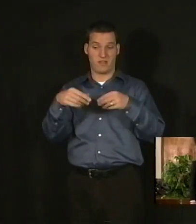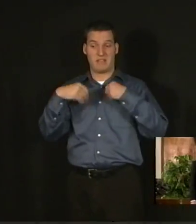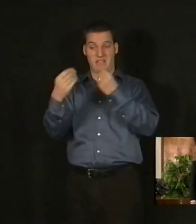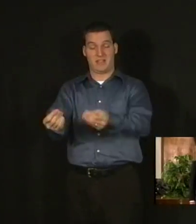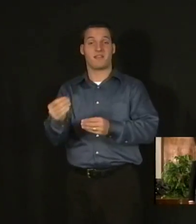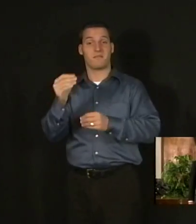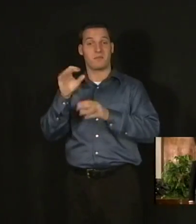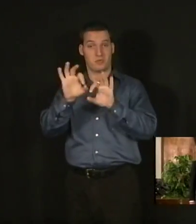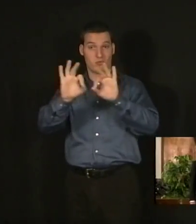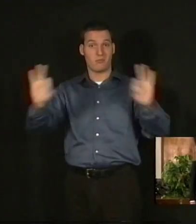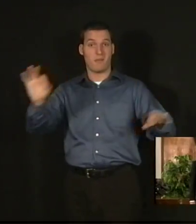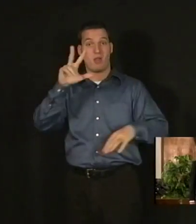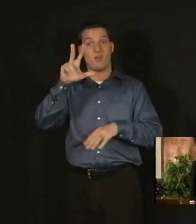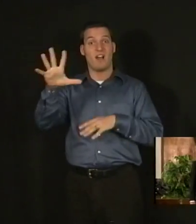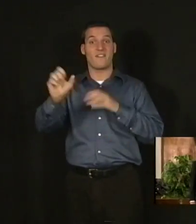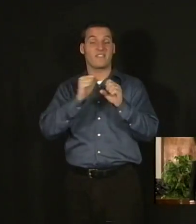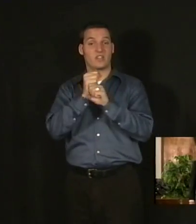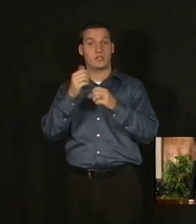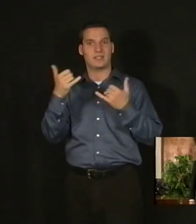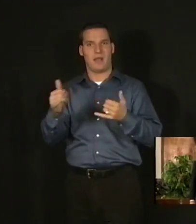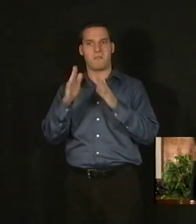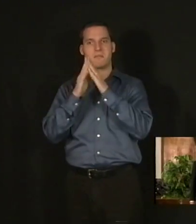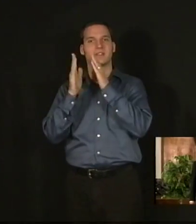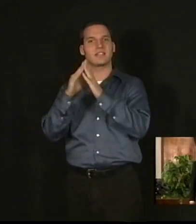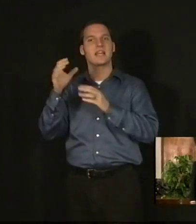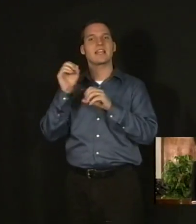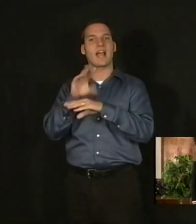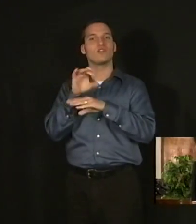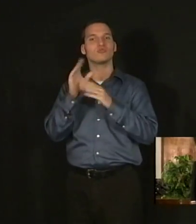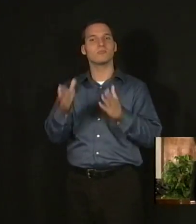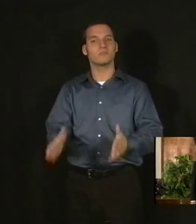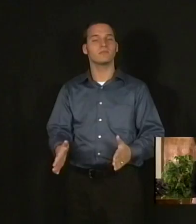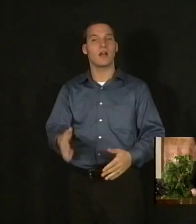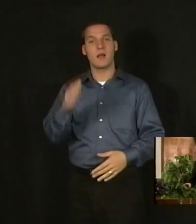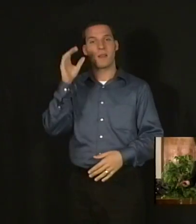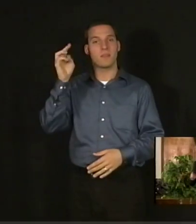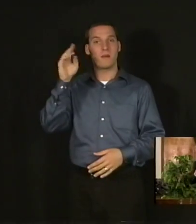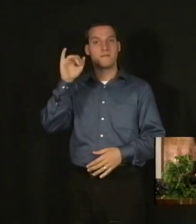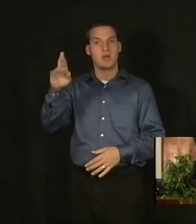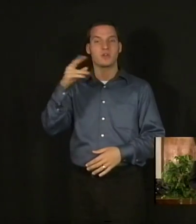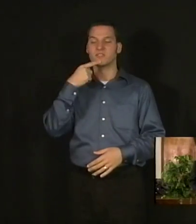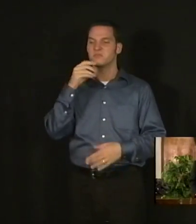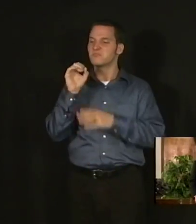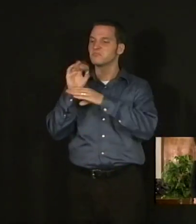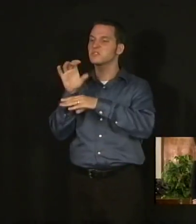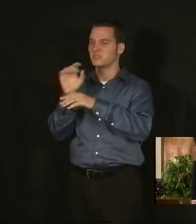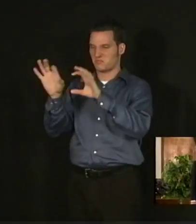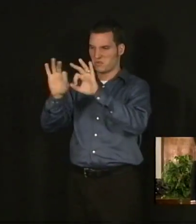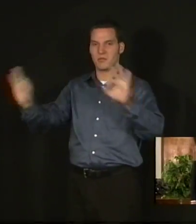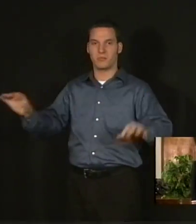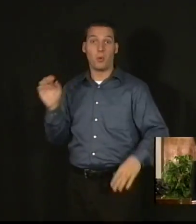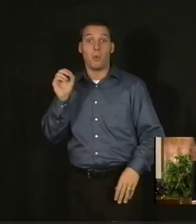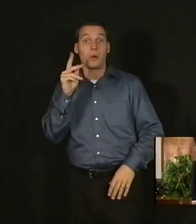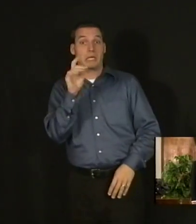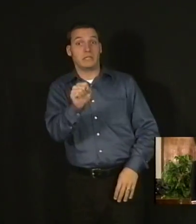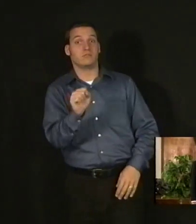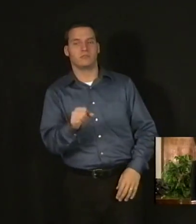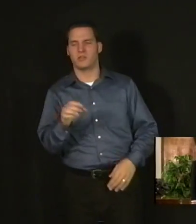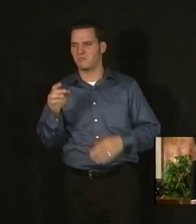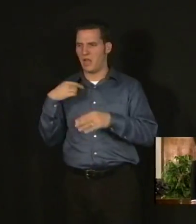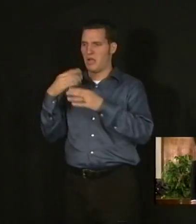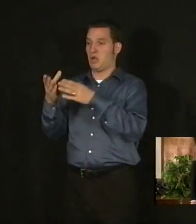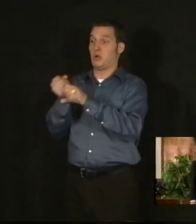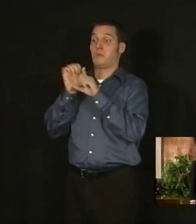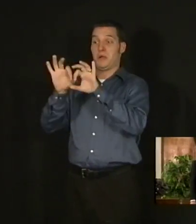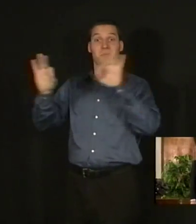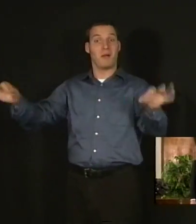his diploma 35 years ago, had now become a city councilman. And the mayor said, "Oh, go ahead and send him his diploma." "Okay, yes, sir." He